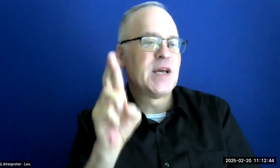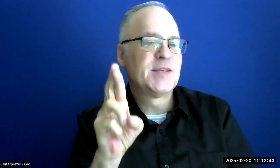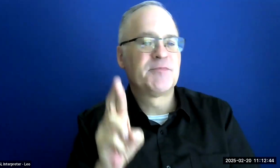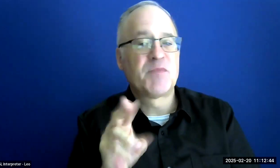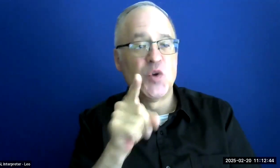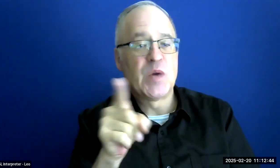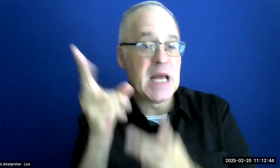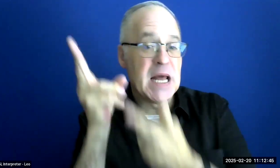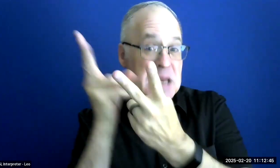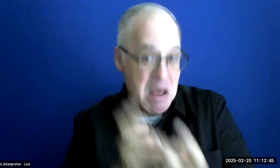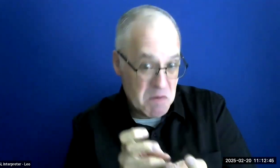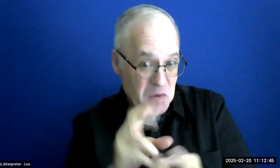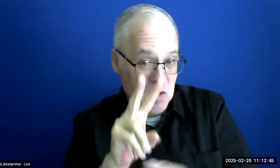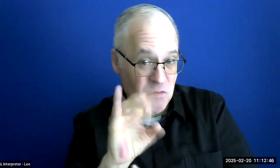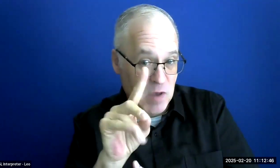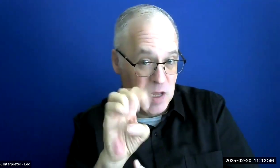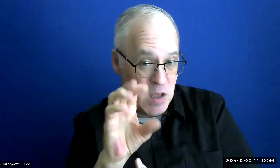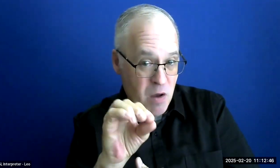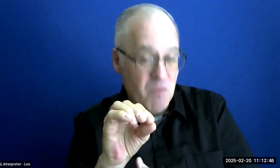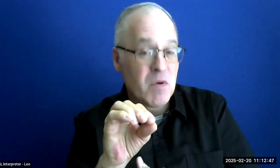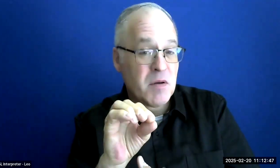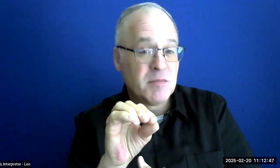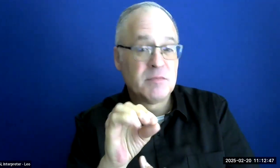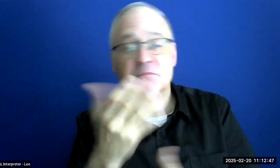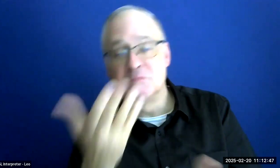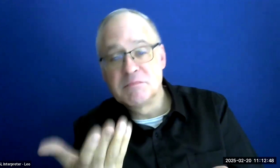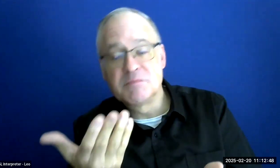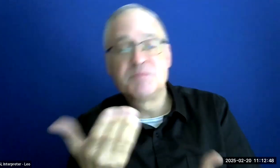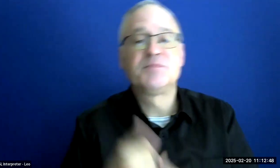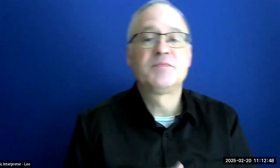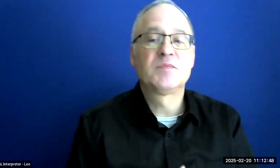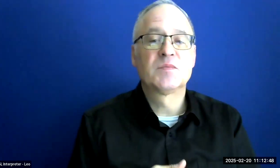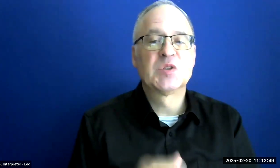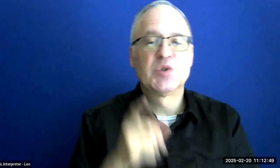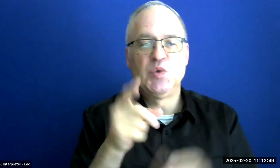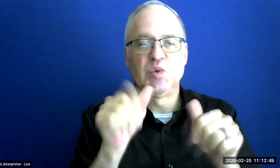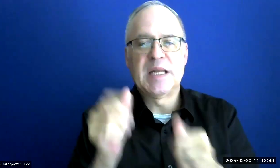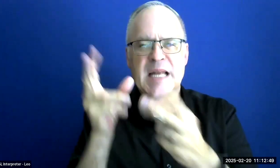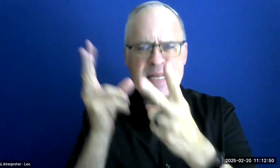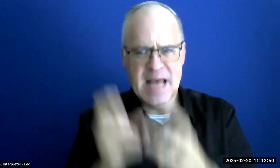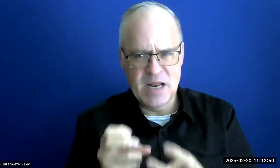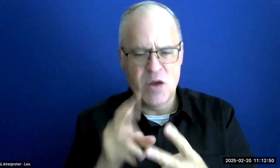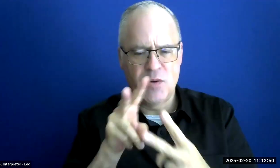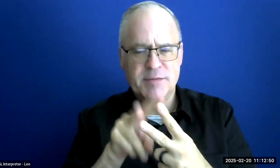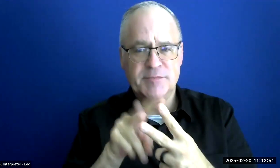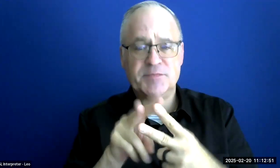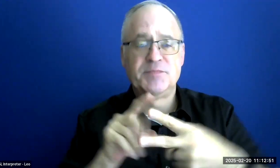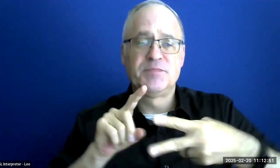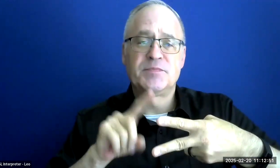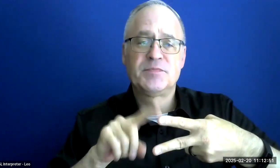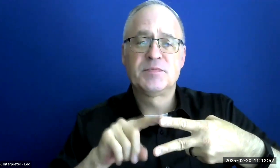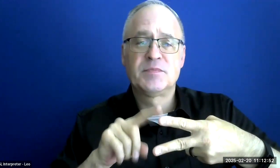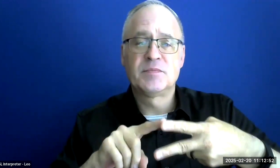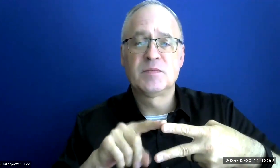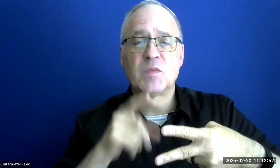download video button. Then, depending on your browser, there are 2 ways to download this video. In some browsers,